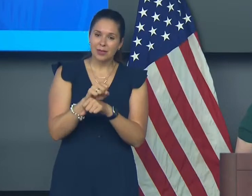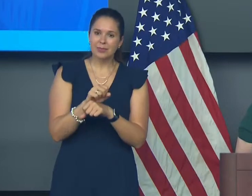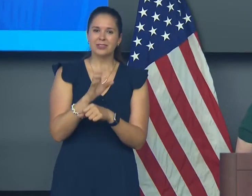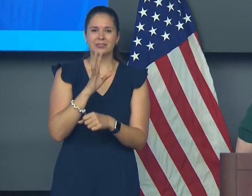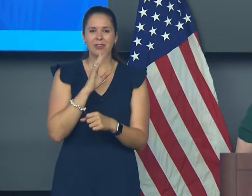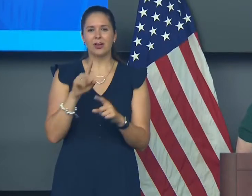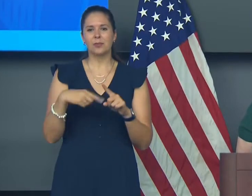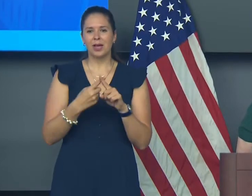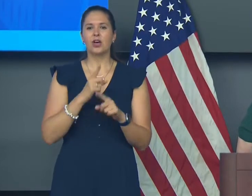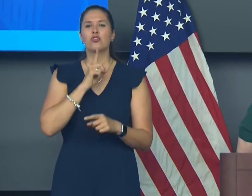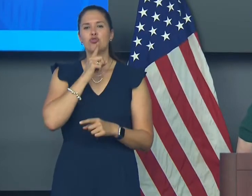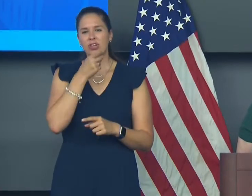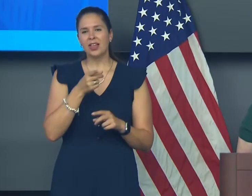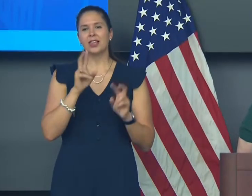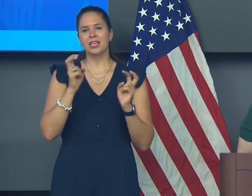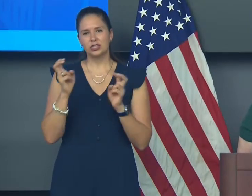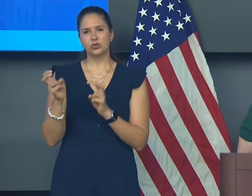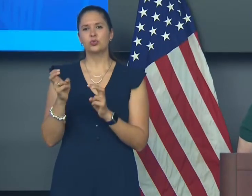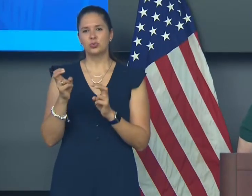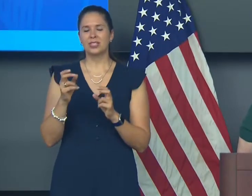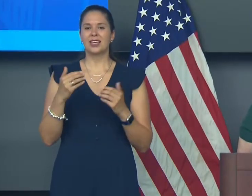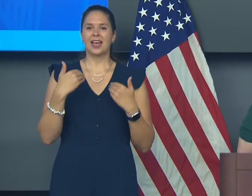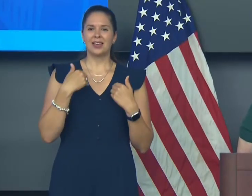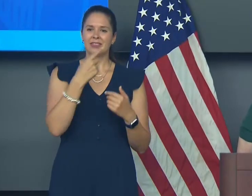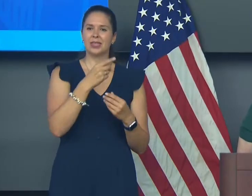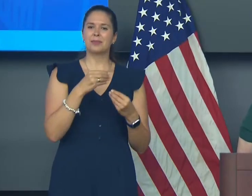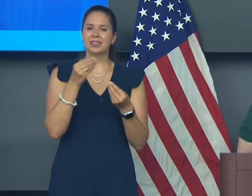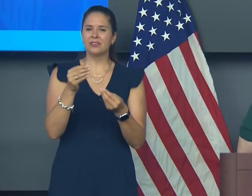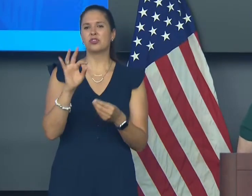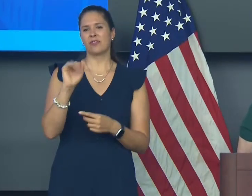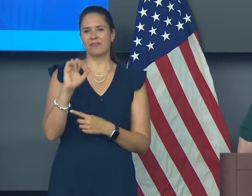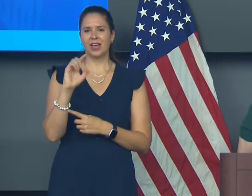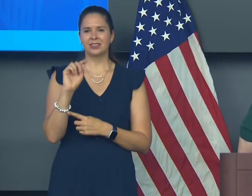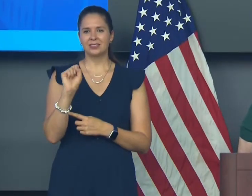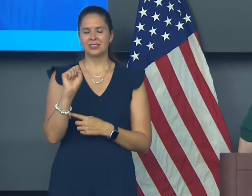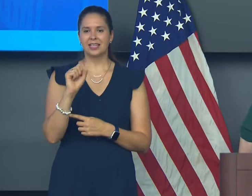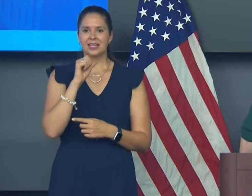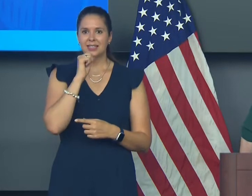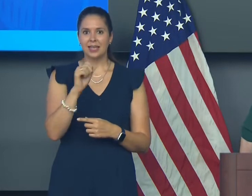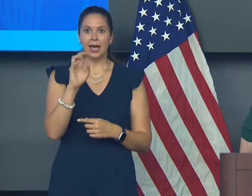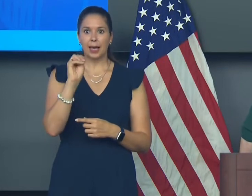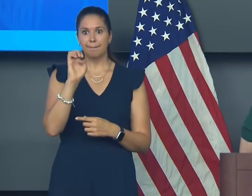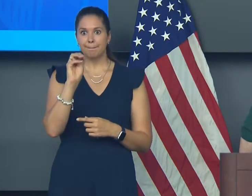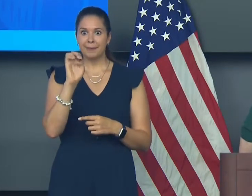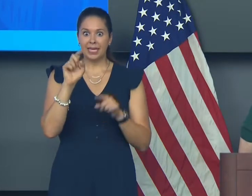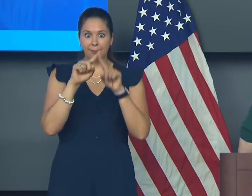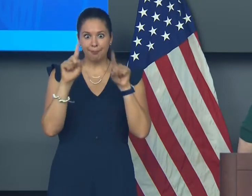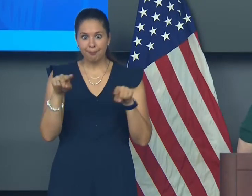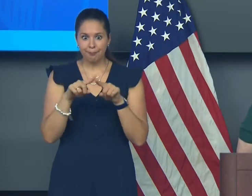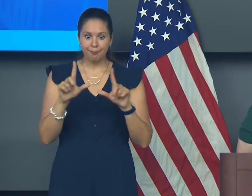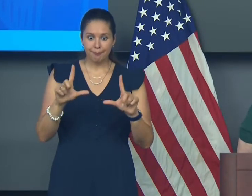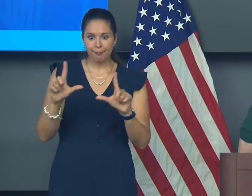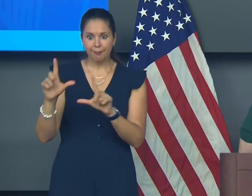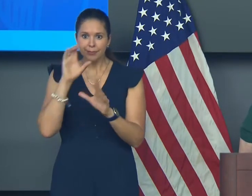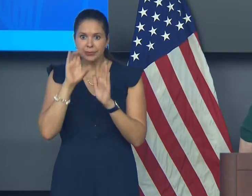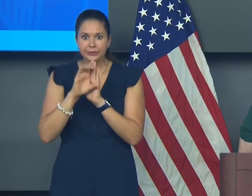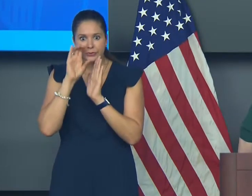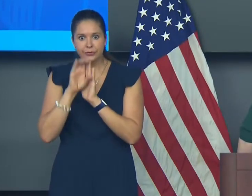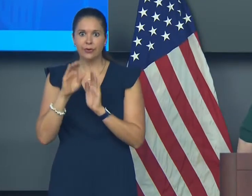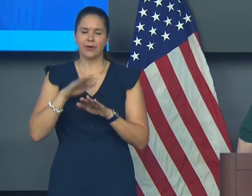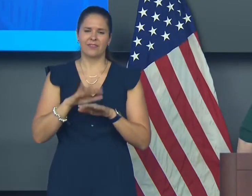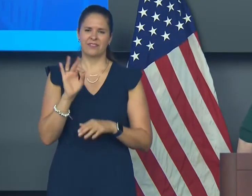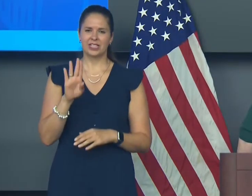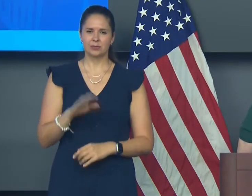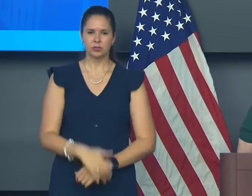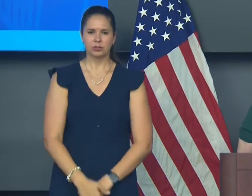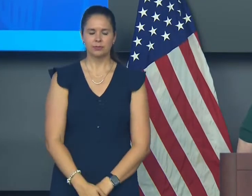about your real issues, and have them give you the data, the facts, not the memes that are going around Facebook.